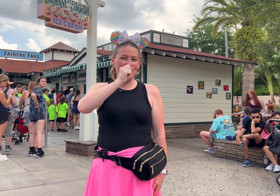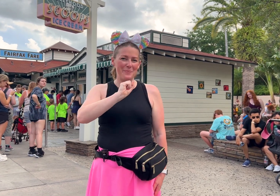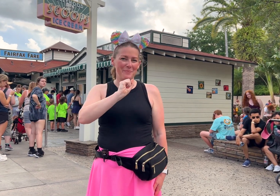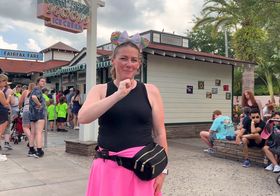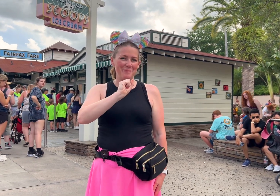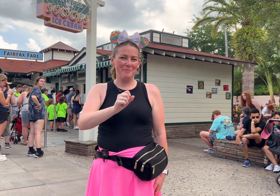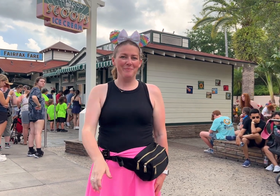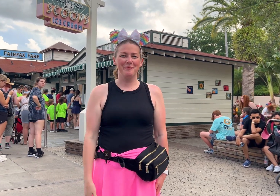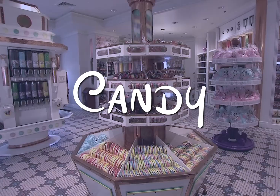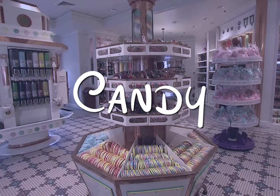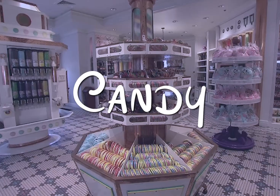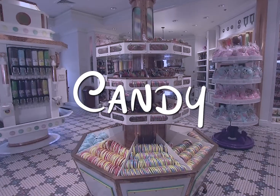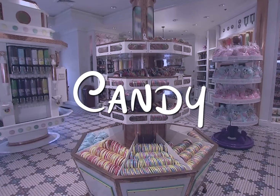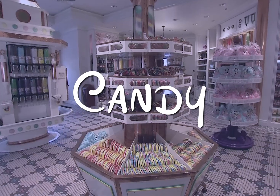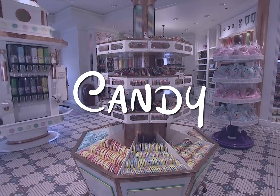cream.